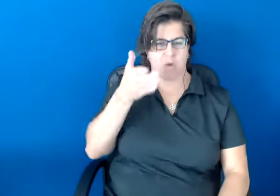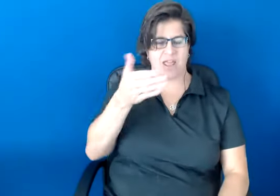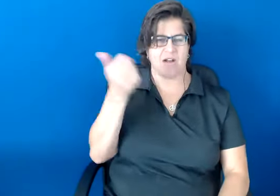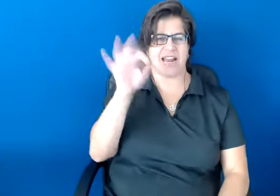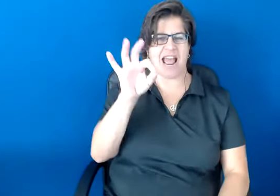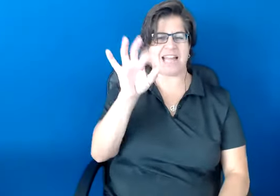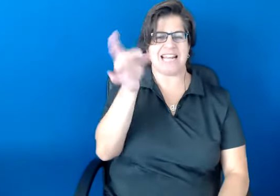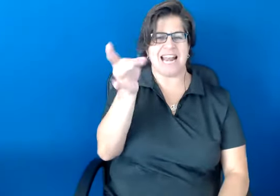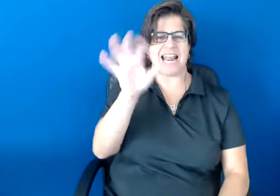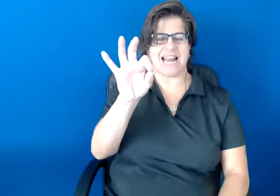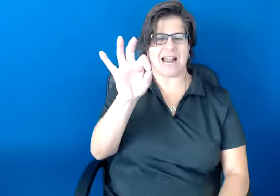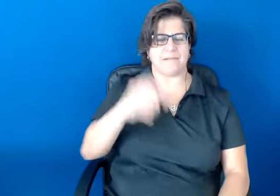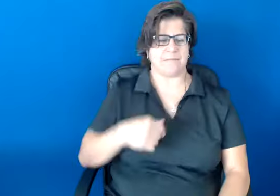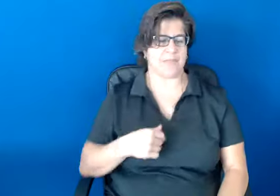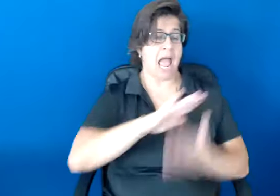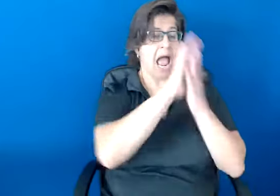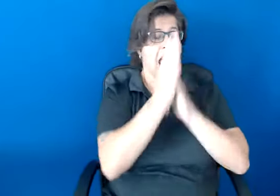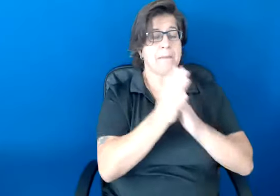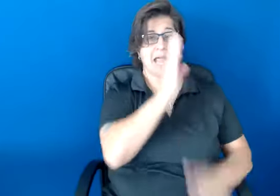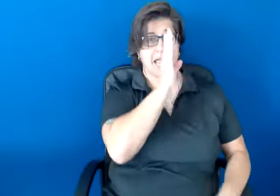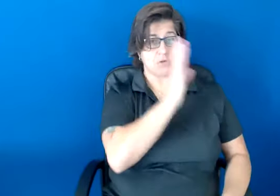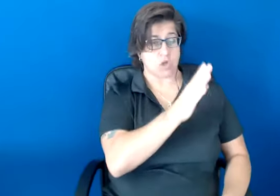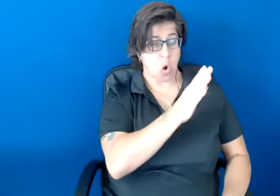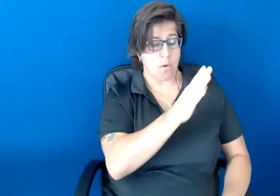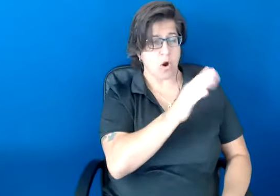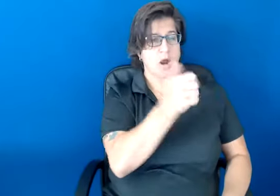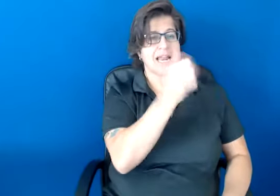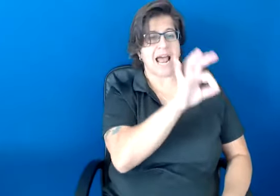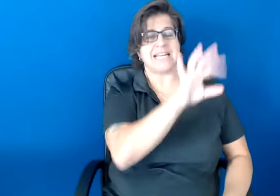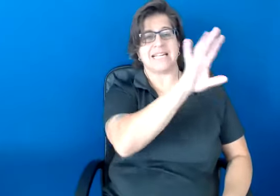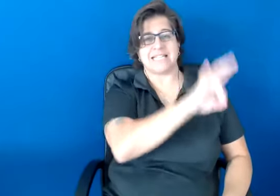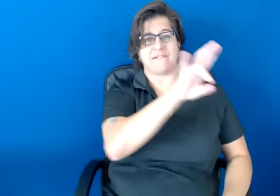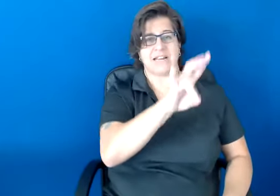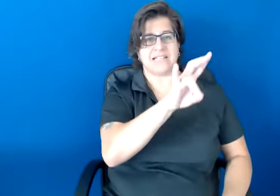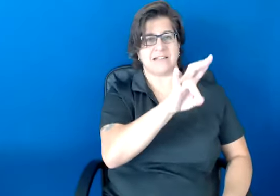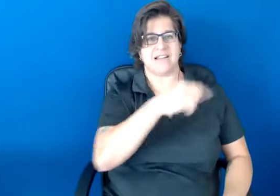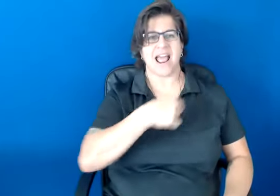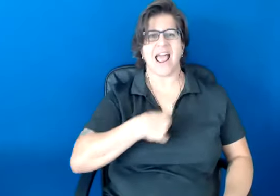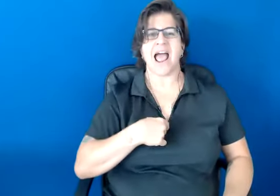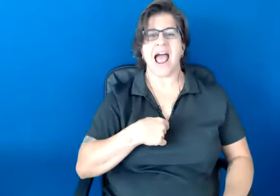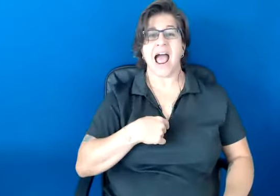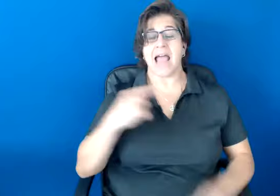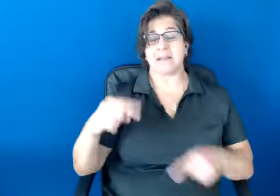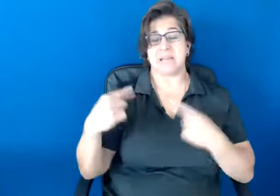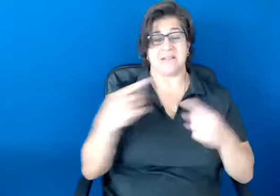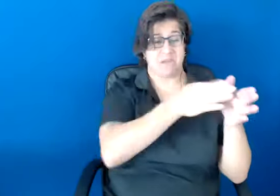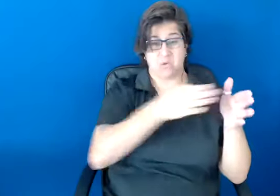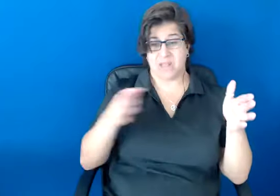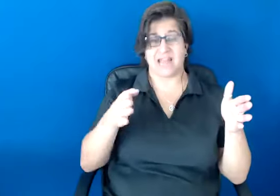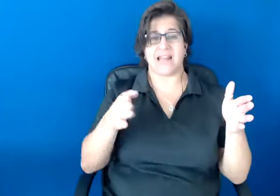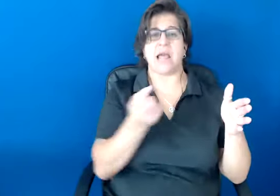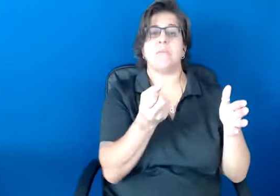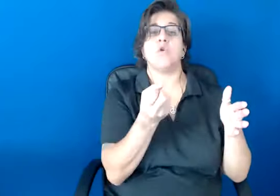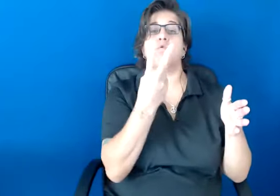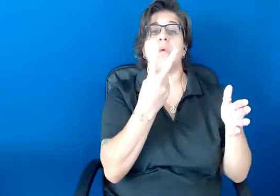got sober in 1977. So I was 12 years sober when I received